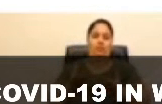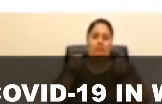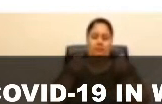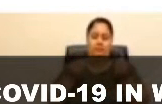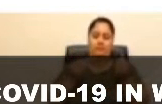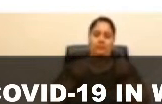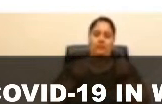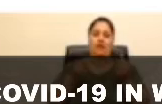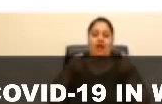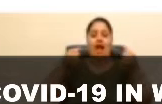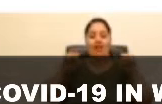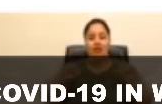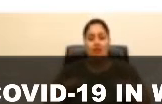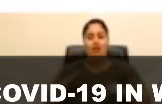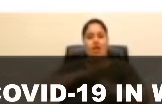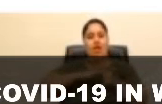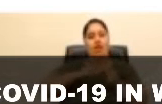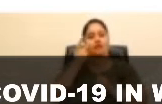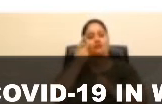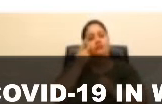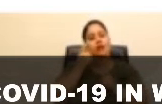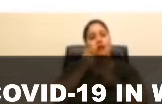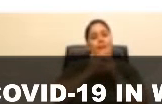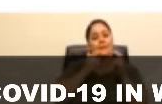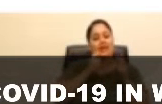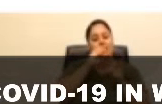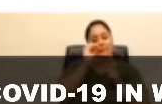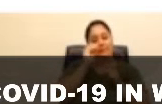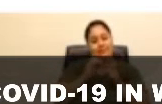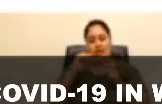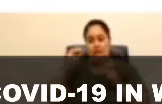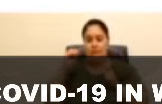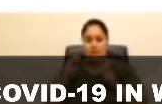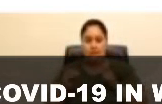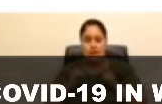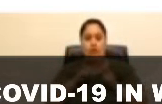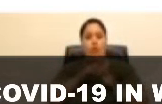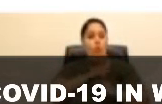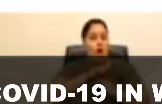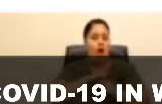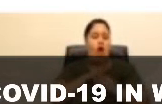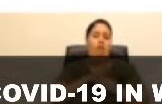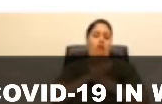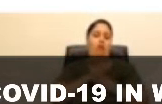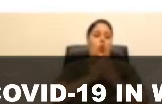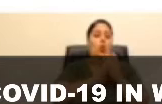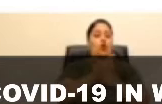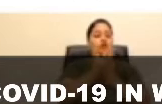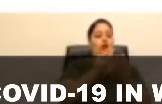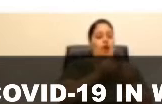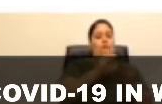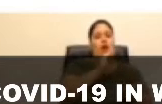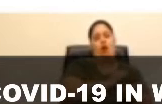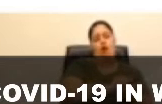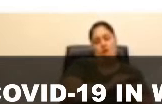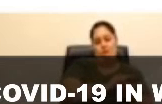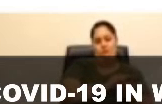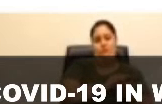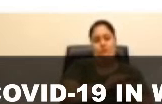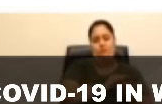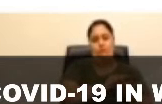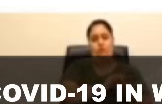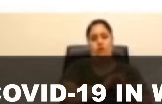other areas where we might see some very big percentage increases, that's because the original numbers were low. But again, we are